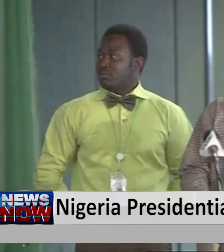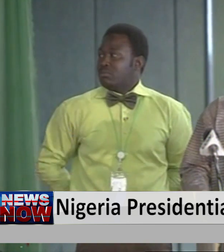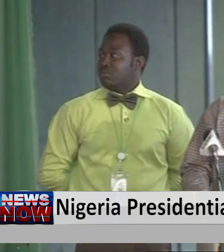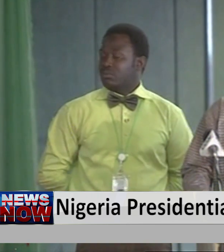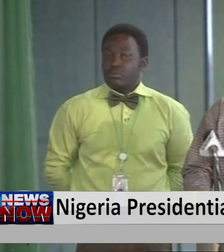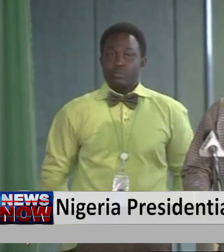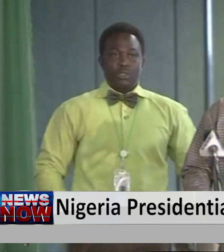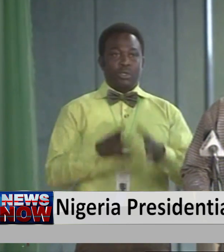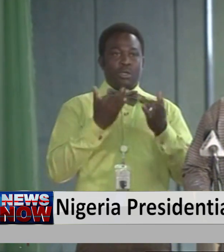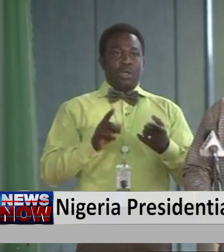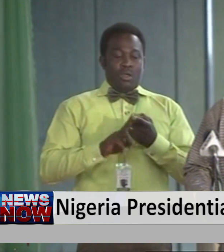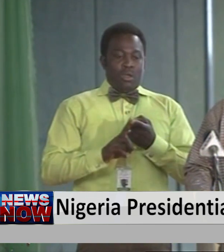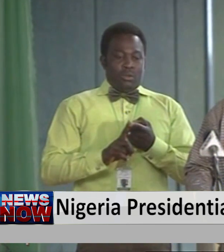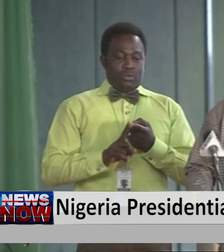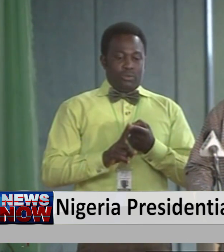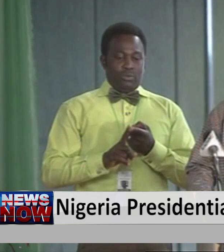Now to